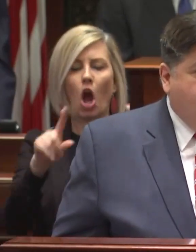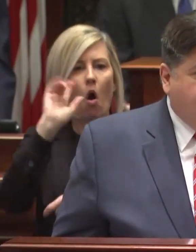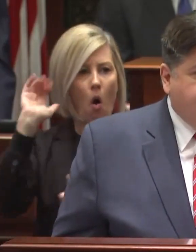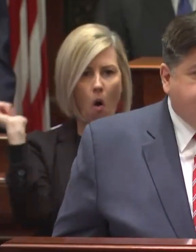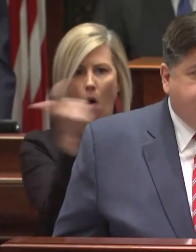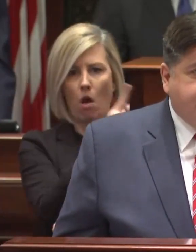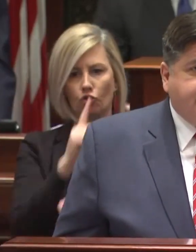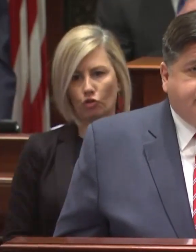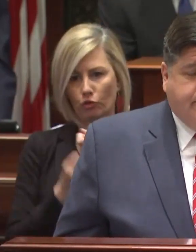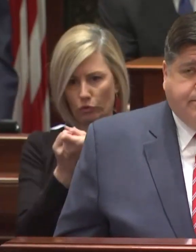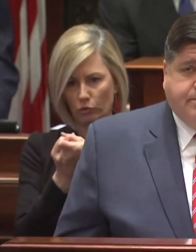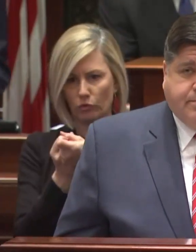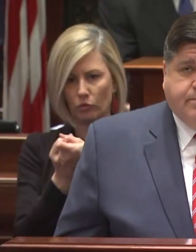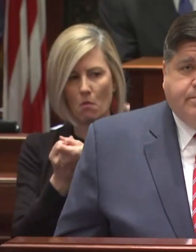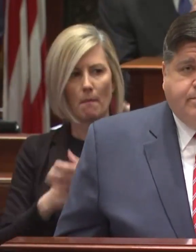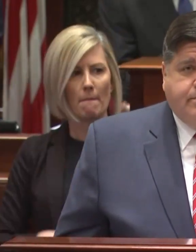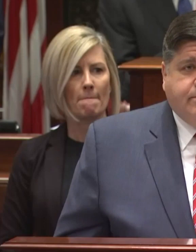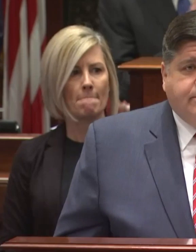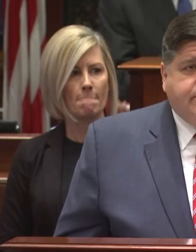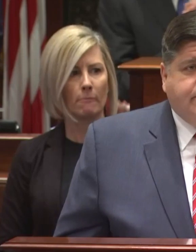rally around.